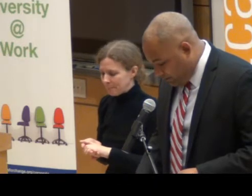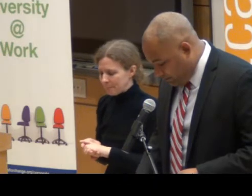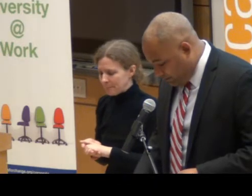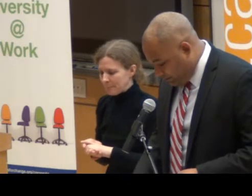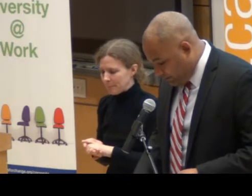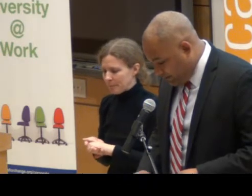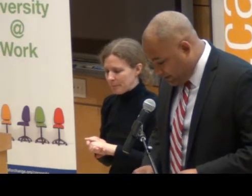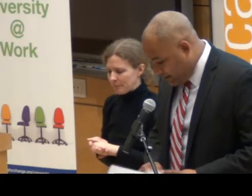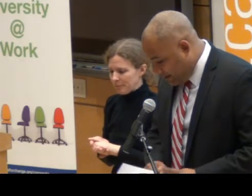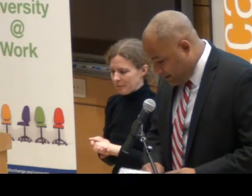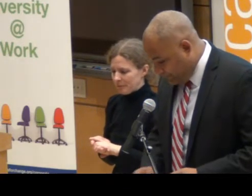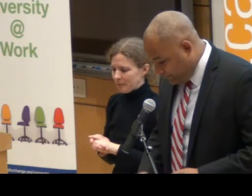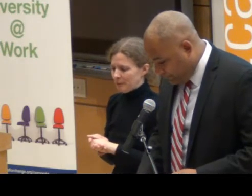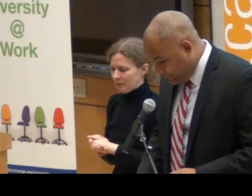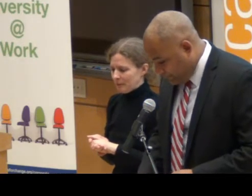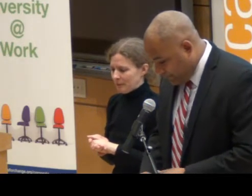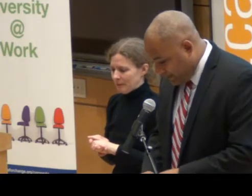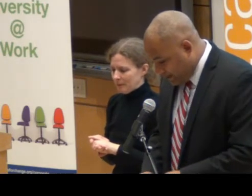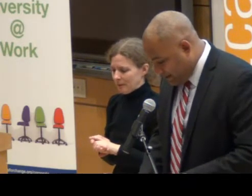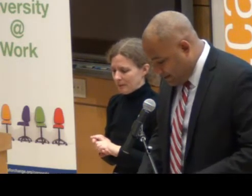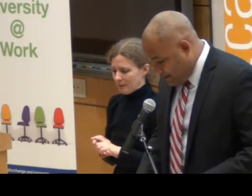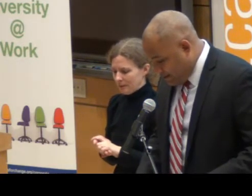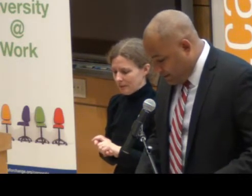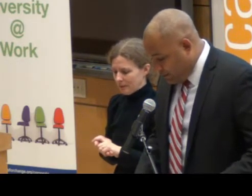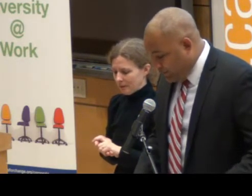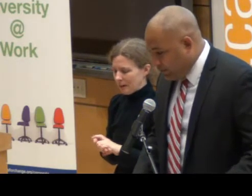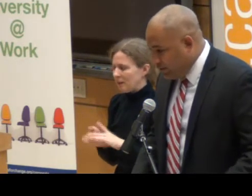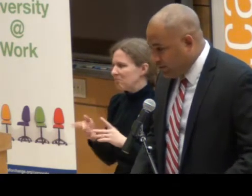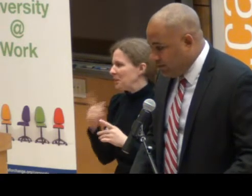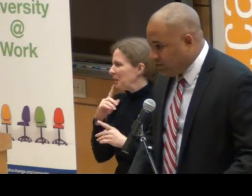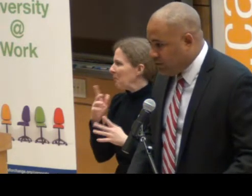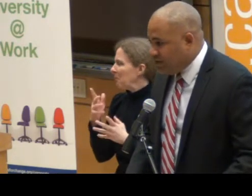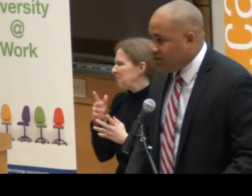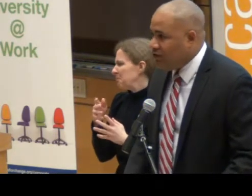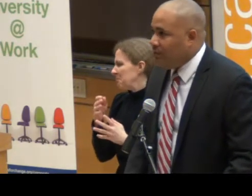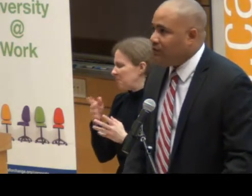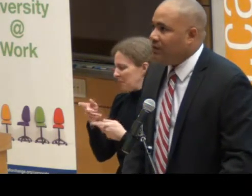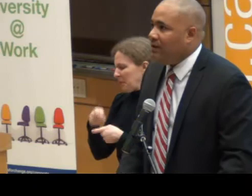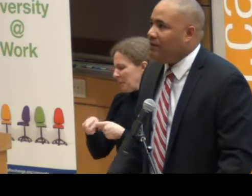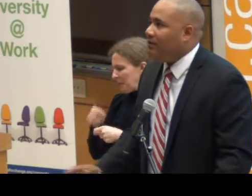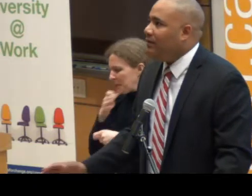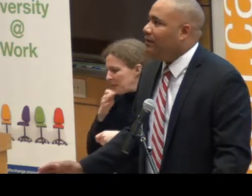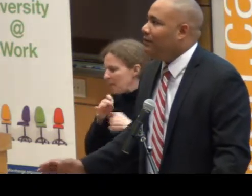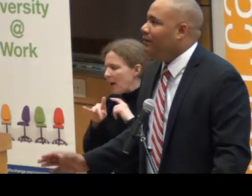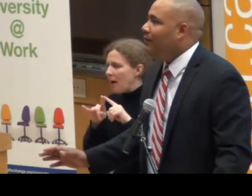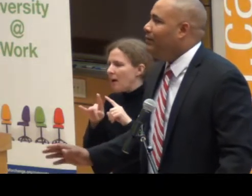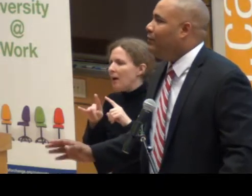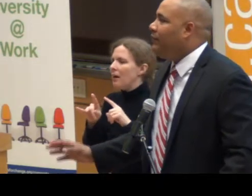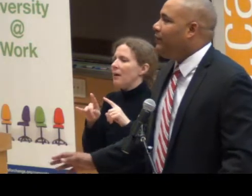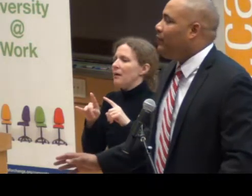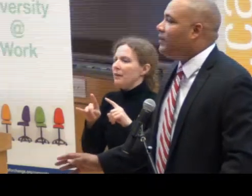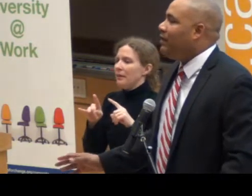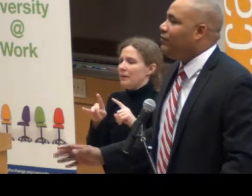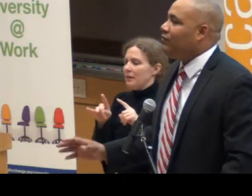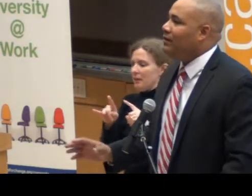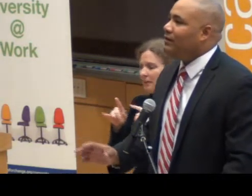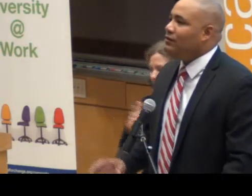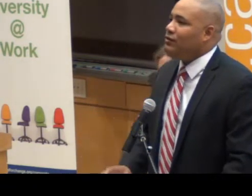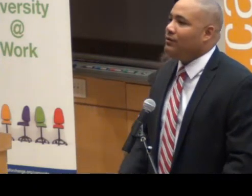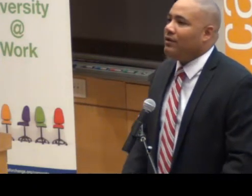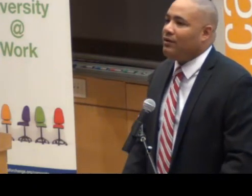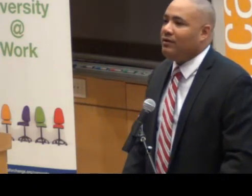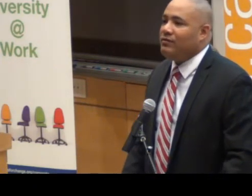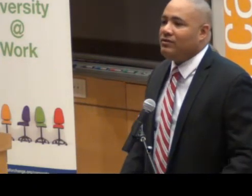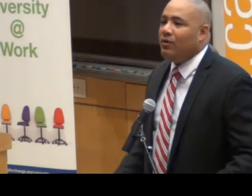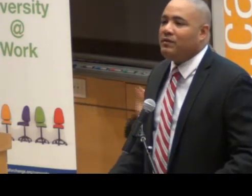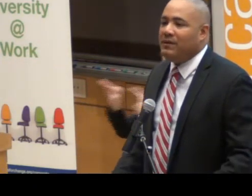I want to conclude by saying that, you know, the transition between moving from one country